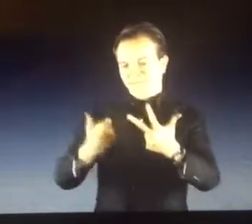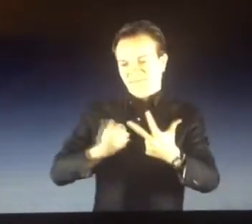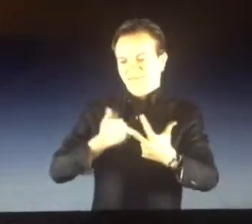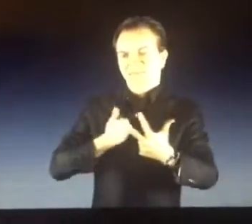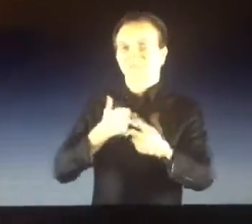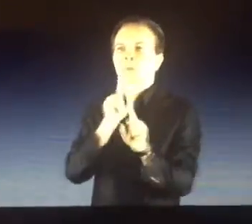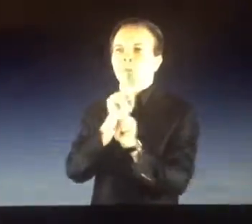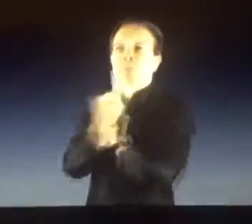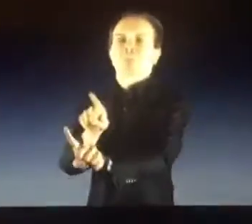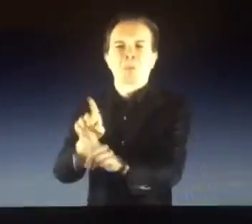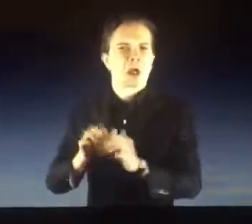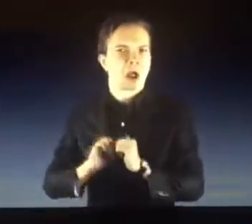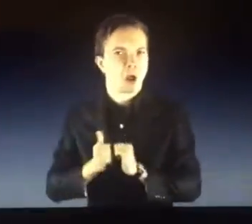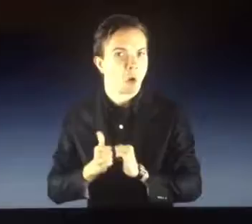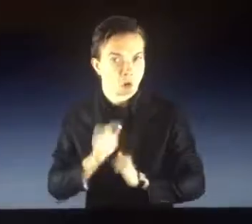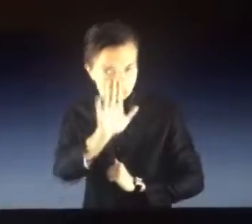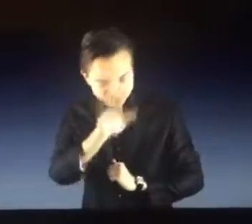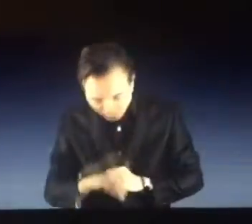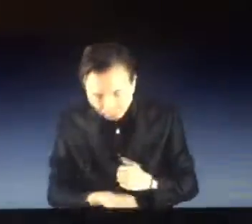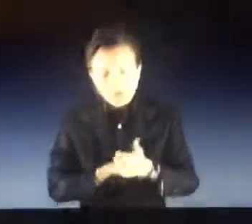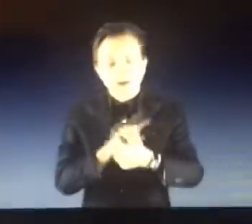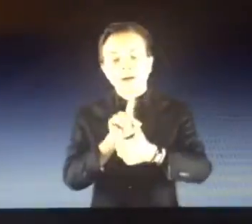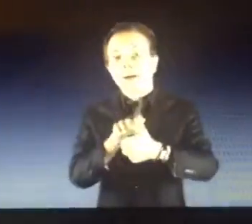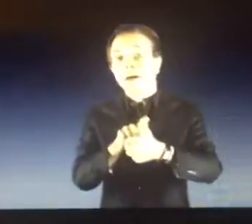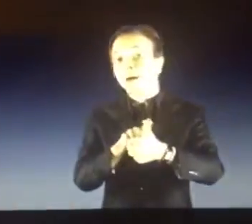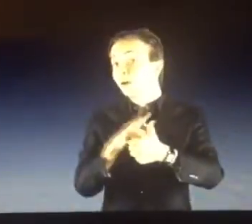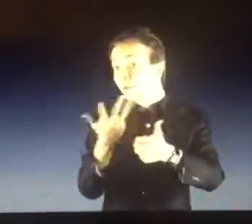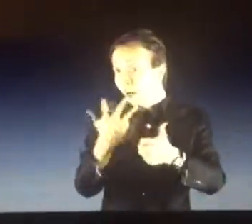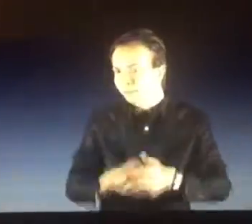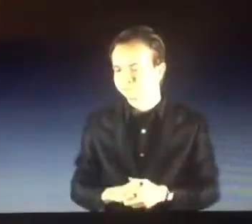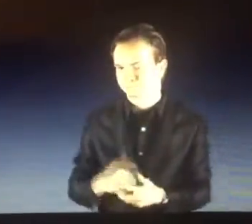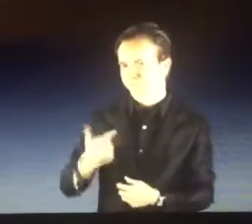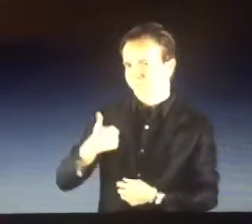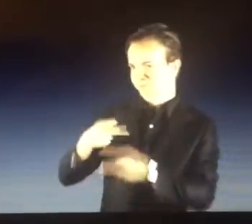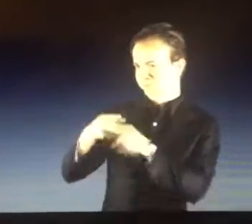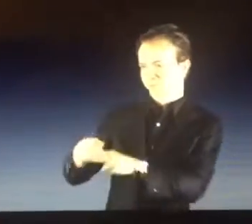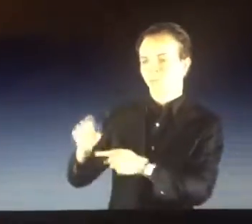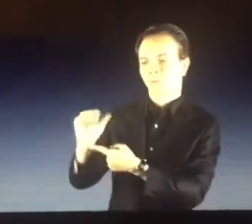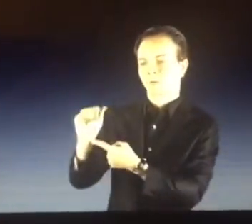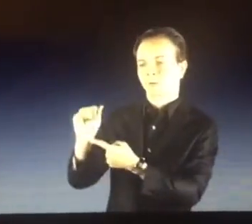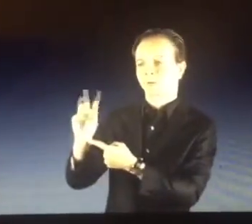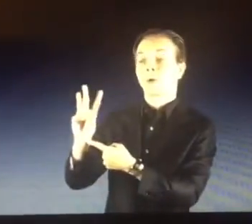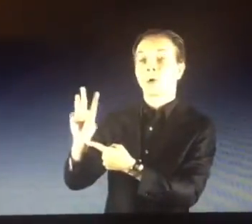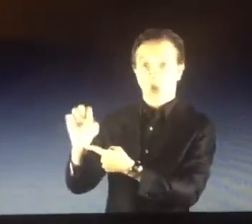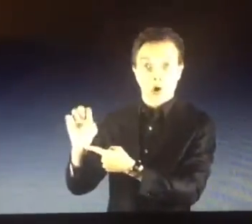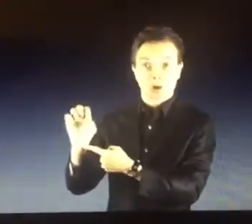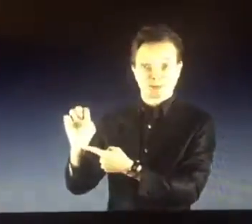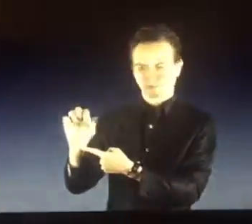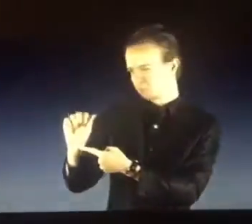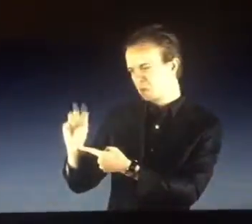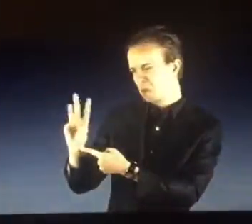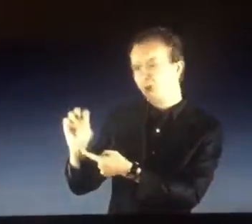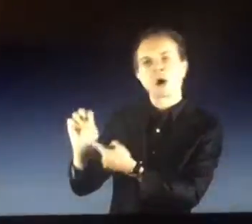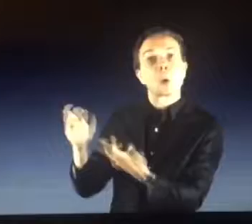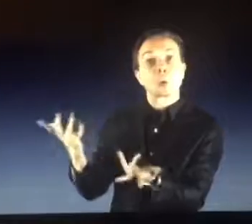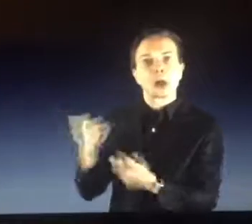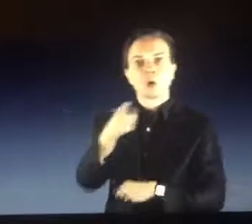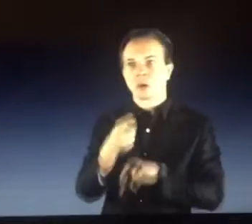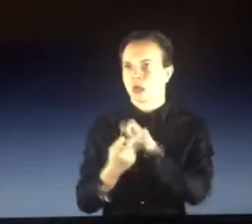Now, typically, when you see this, you're going to have 3 different reactions. The